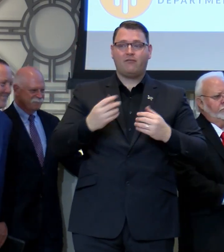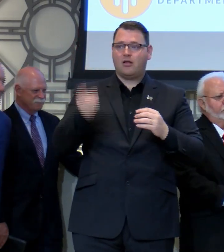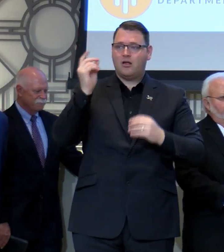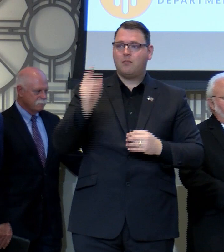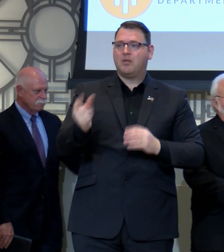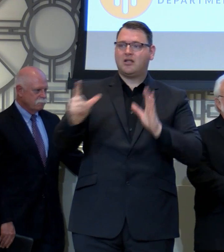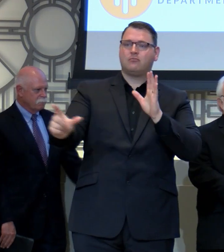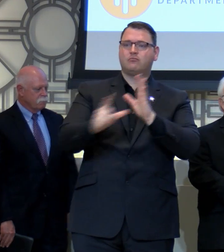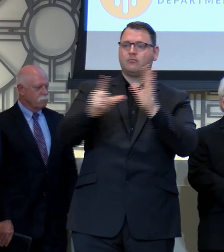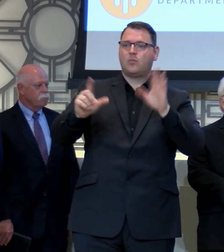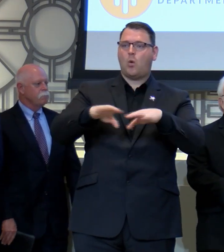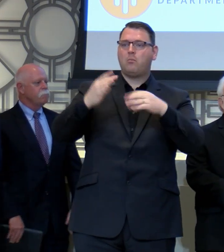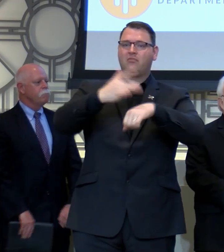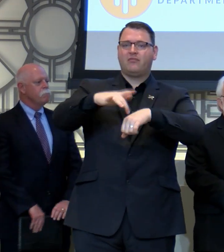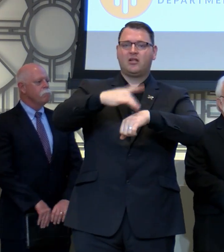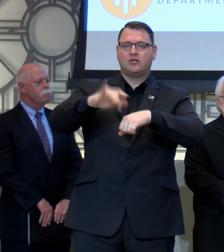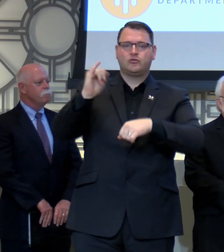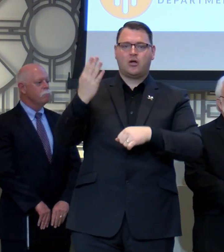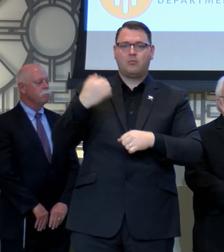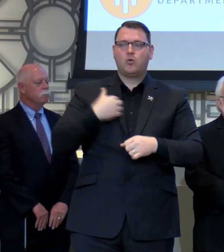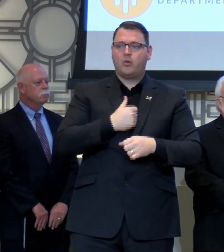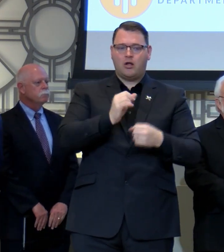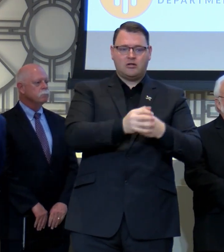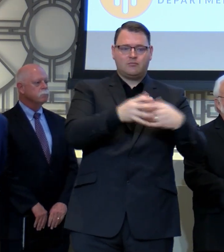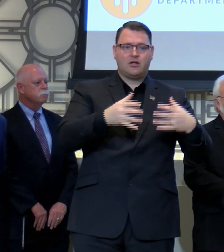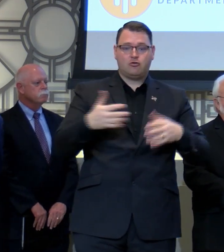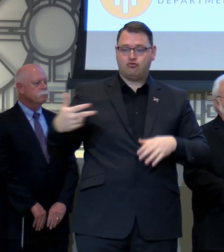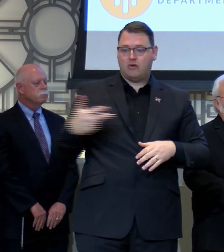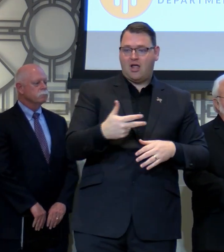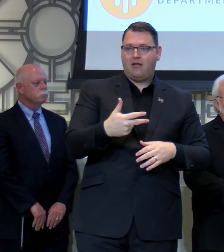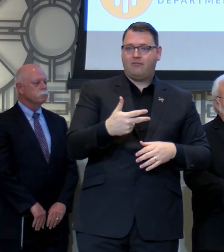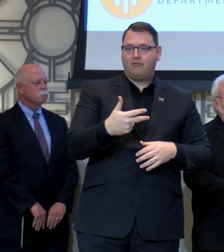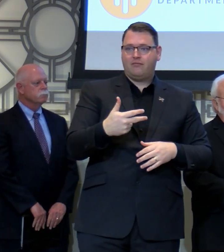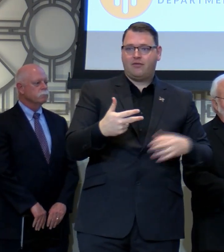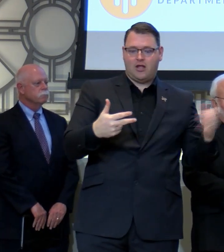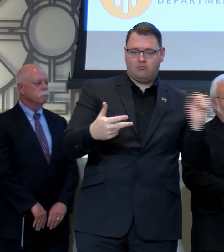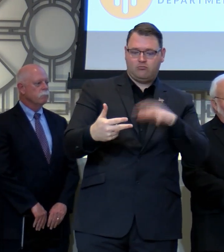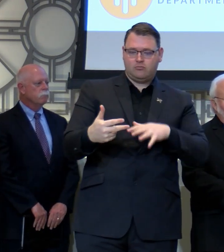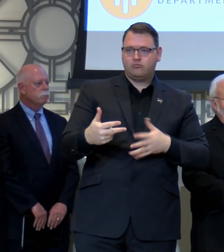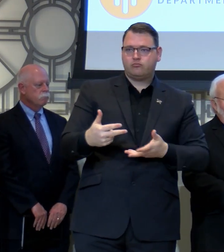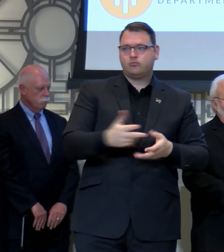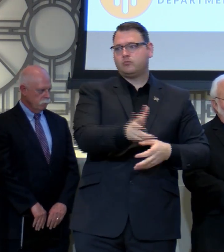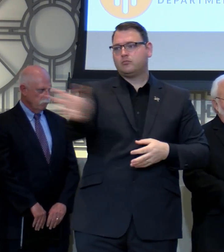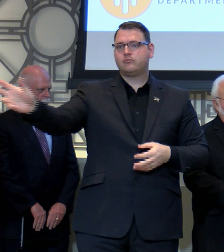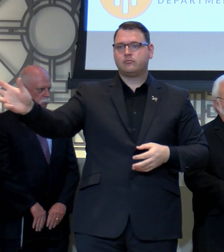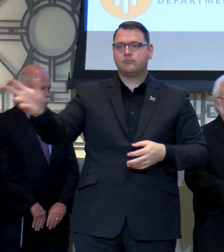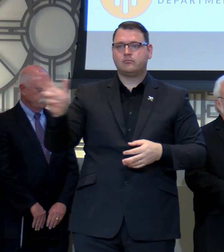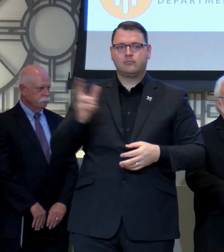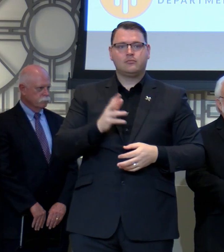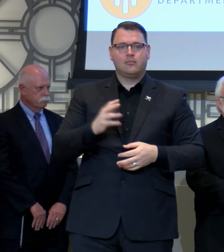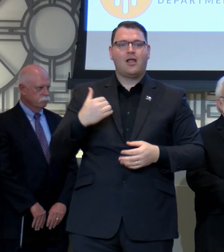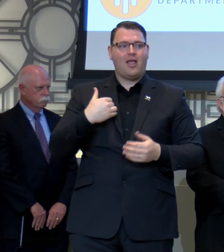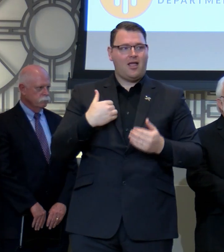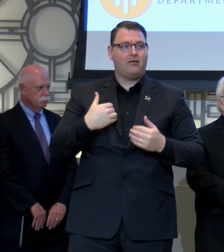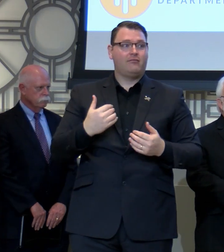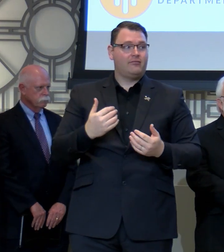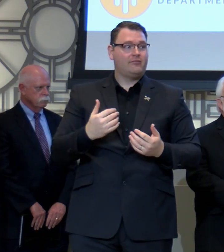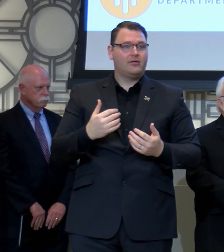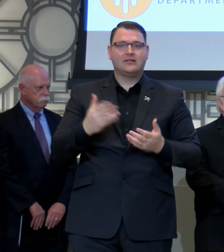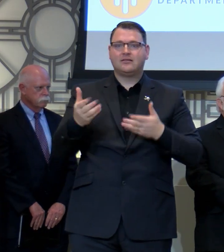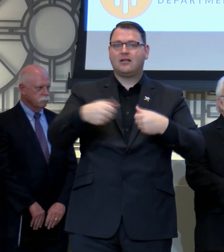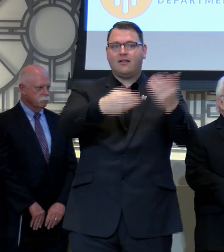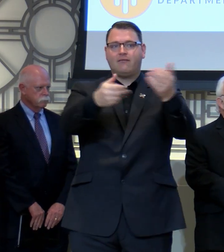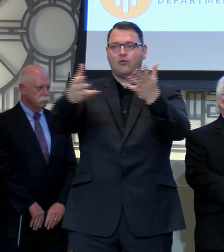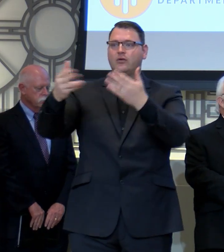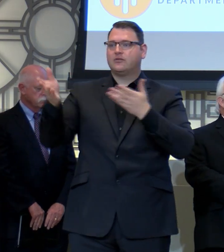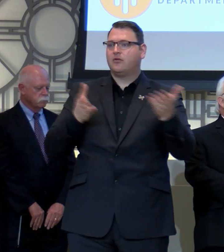openings. We're expanding our drive up and go and delivery services, and we have immediate openings, and that's part of the reason we have immediate openings.